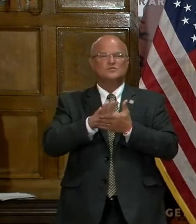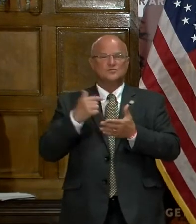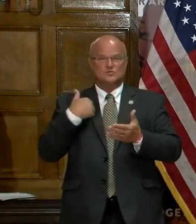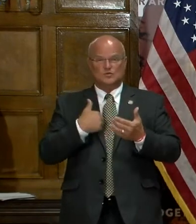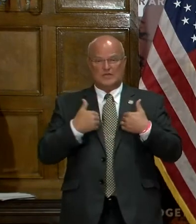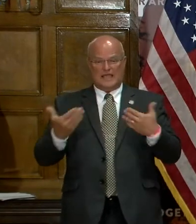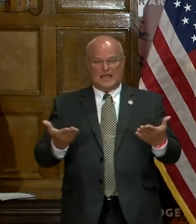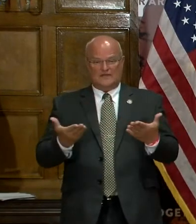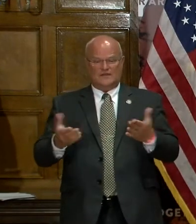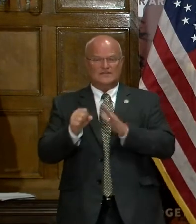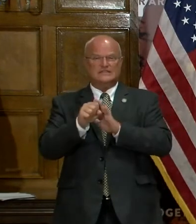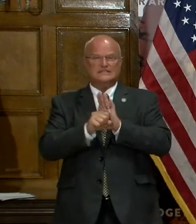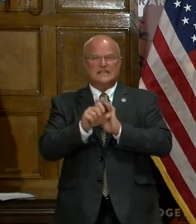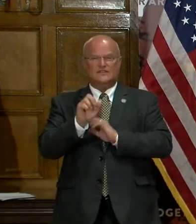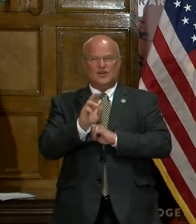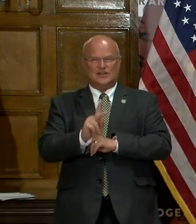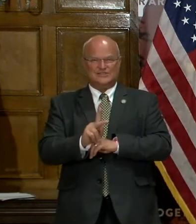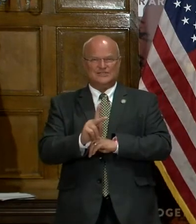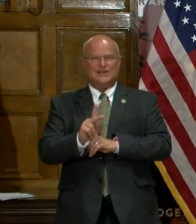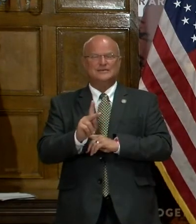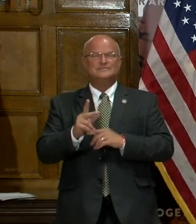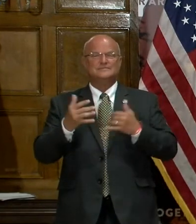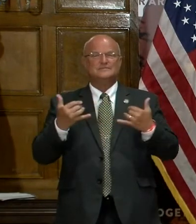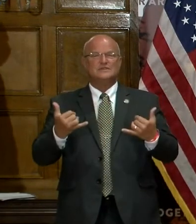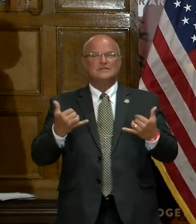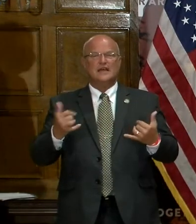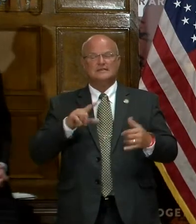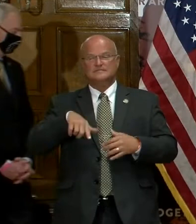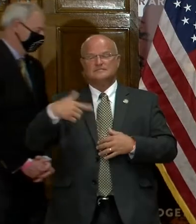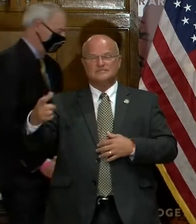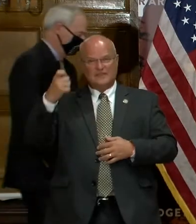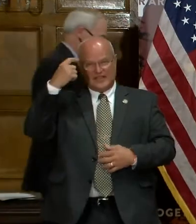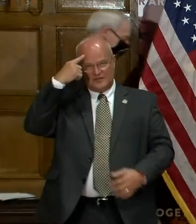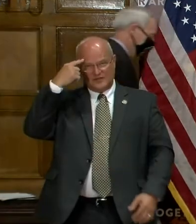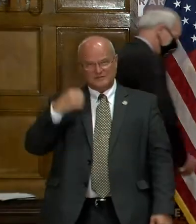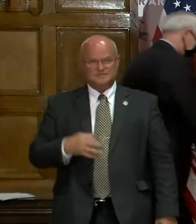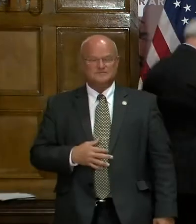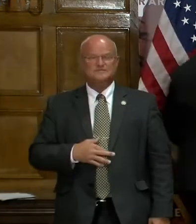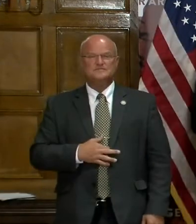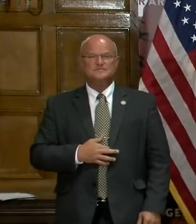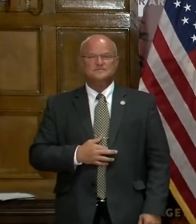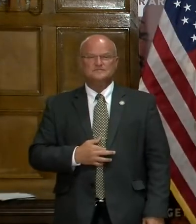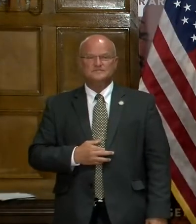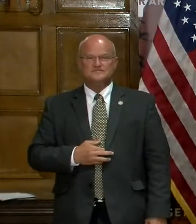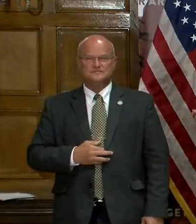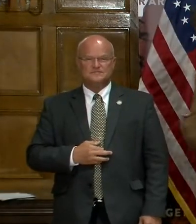we have here in the state of Arkansas. With that, I'll turn it back to the governor.